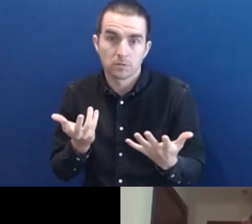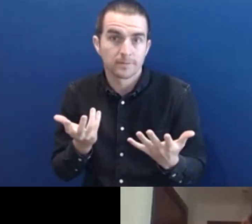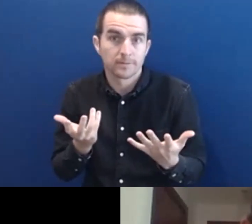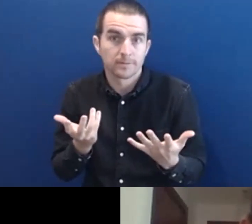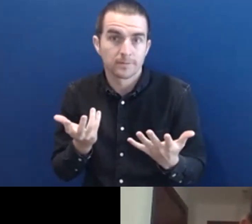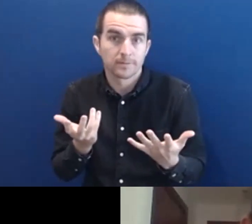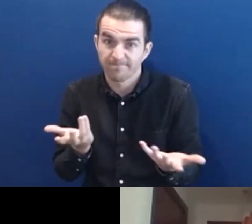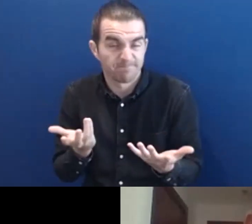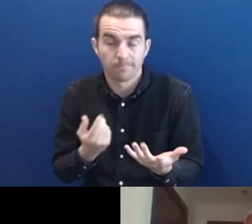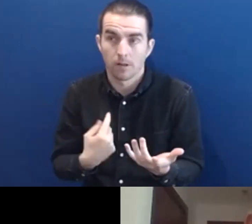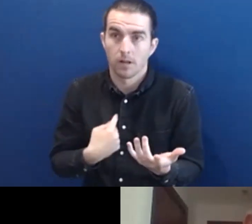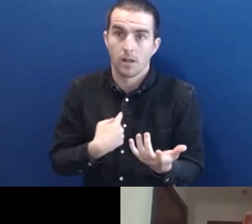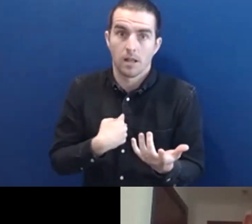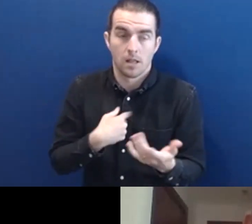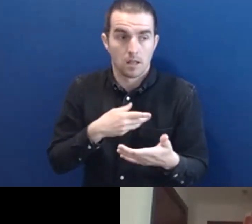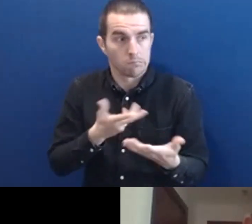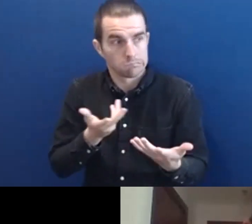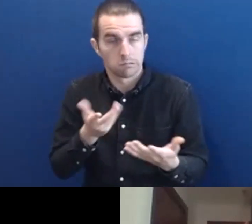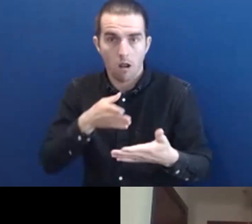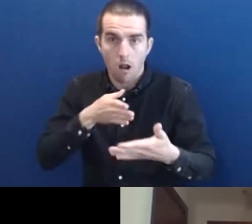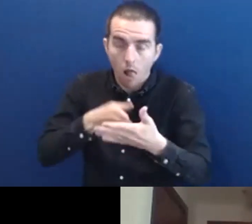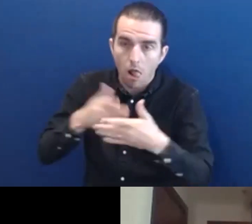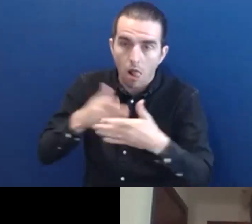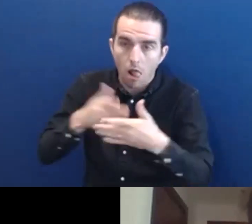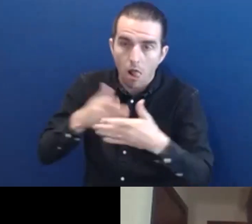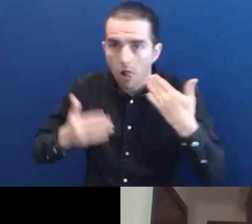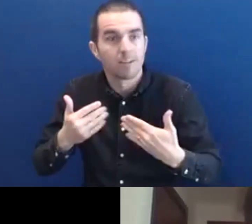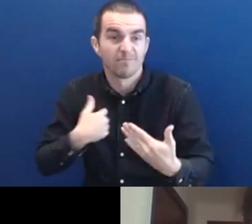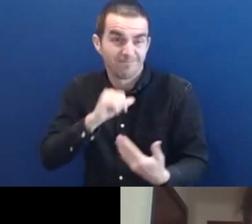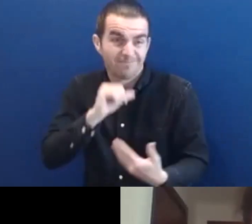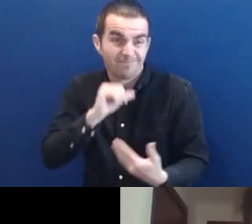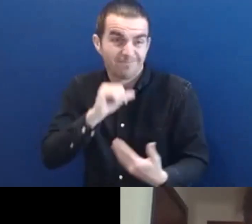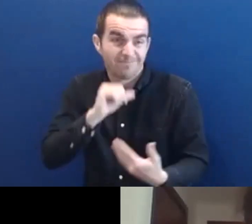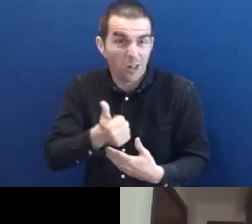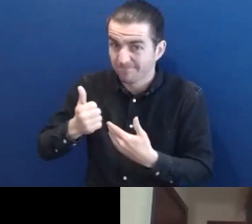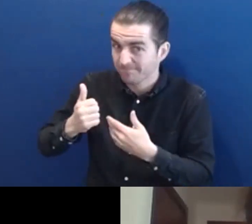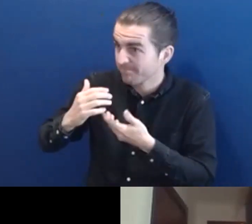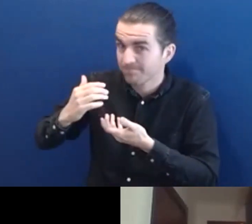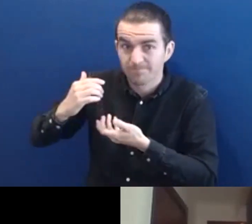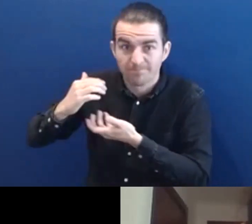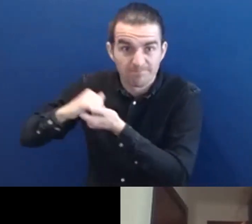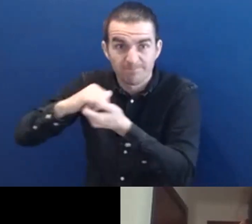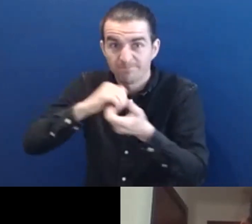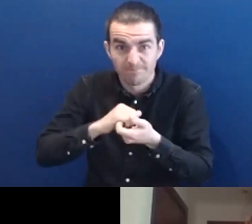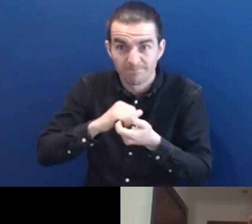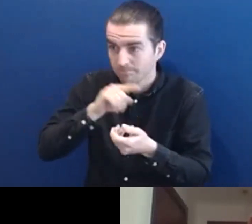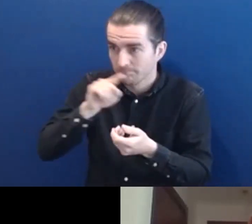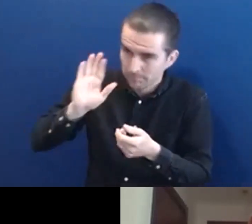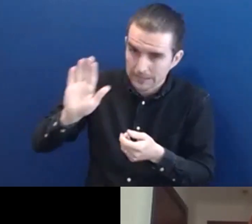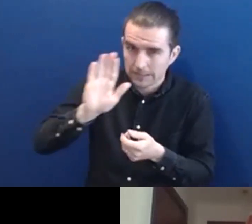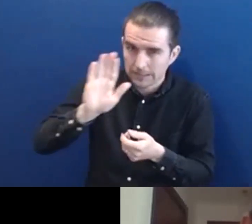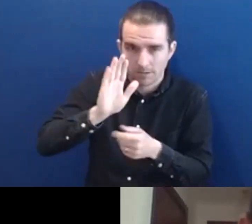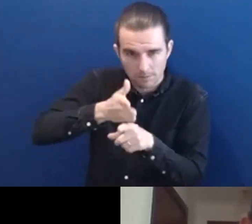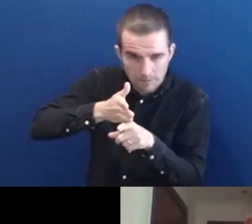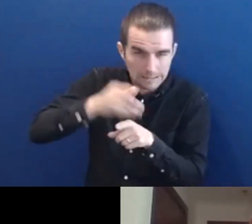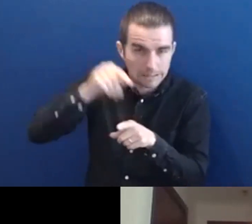specialize in this area. To be honest, we work with partners that are looking more at the regional level. And we need to do more, I think, to, as